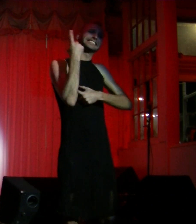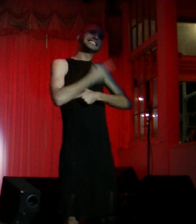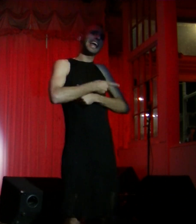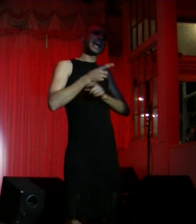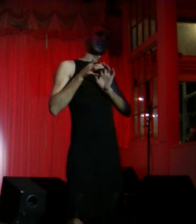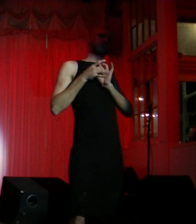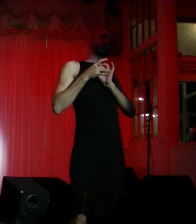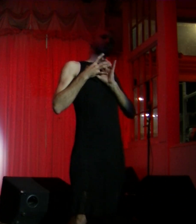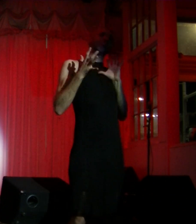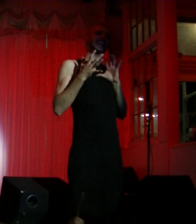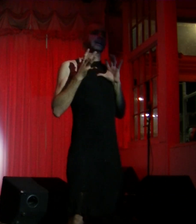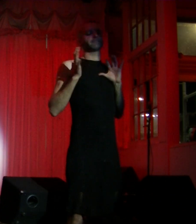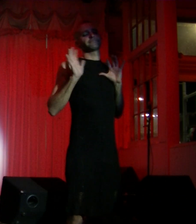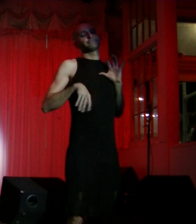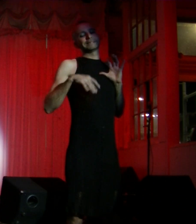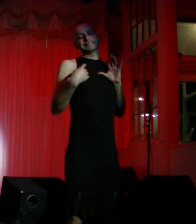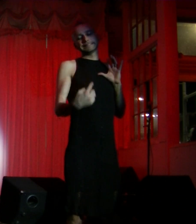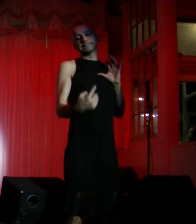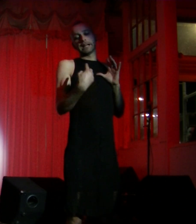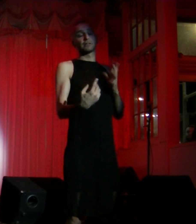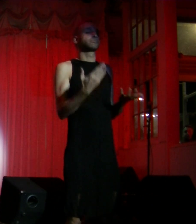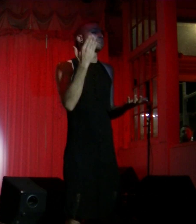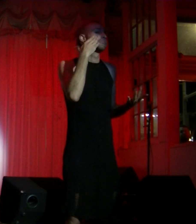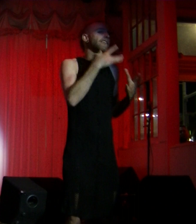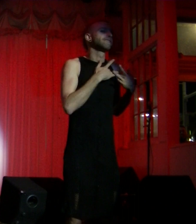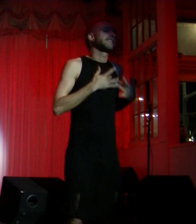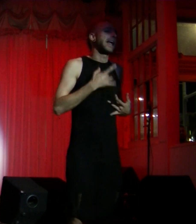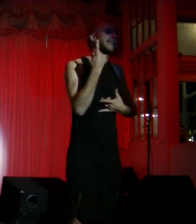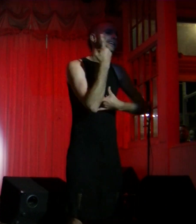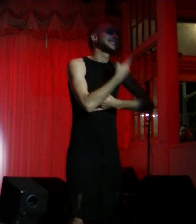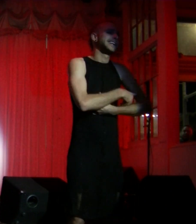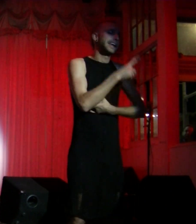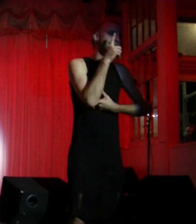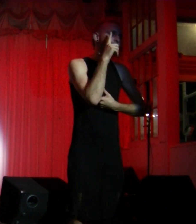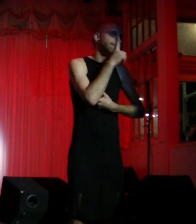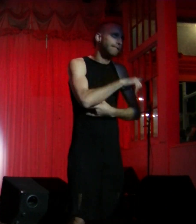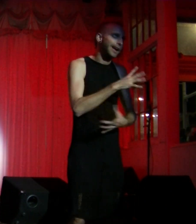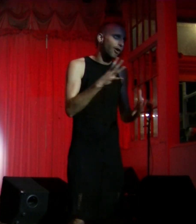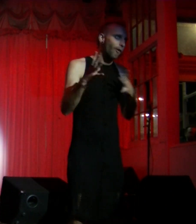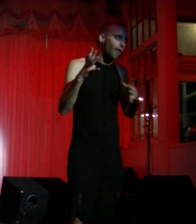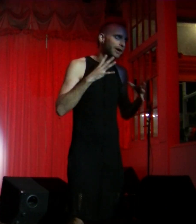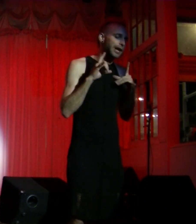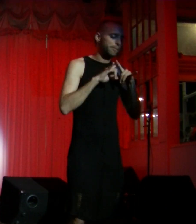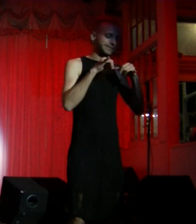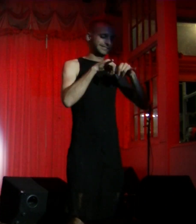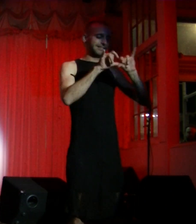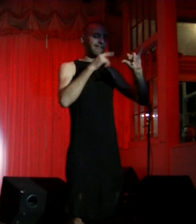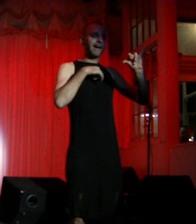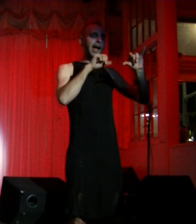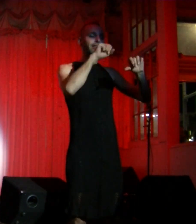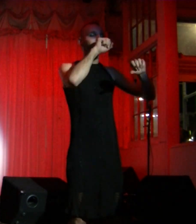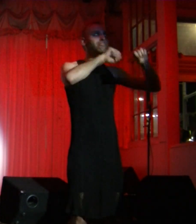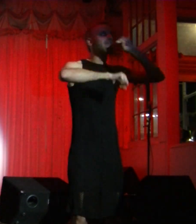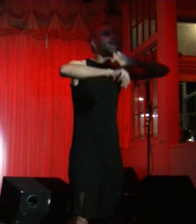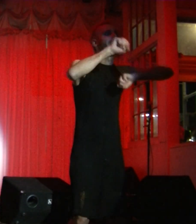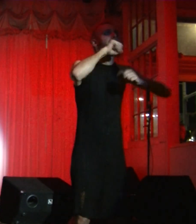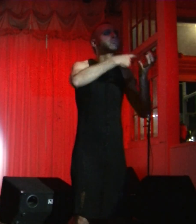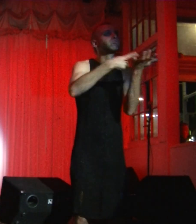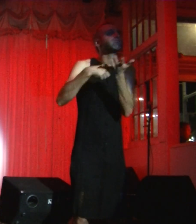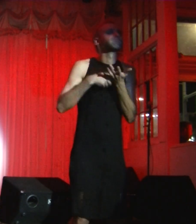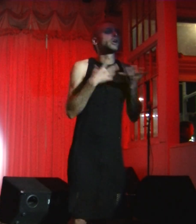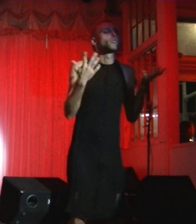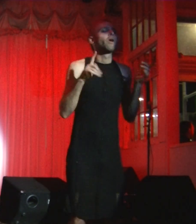really like a fake holiday, but I love to talk about love. It's like my favorite thing to write about. So this is a